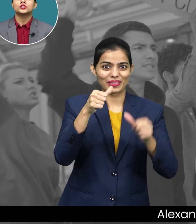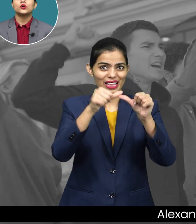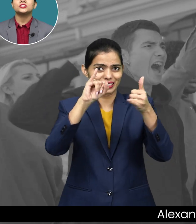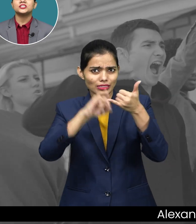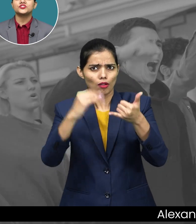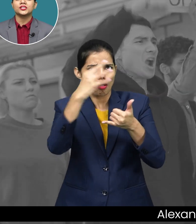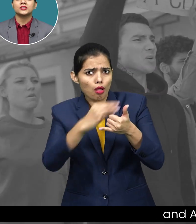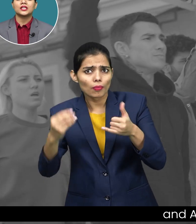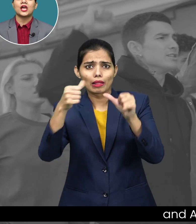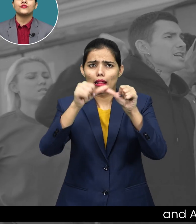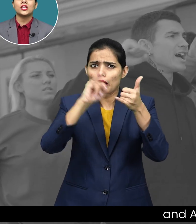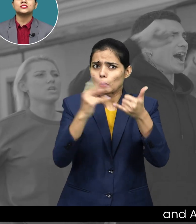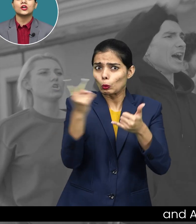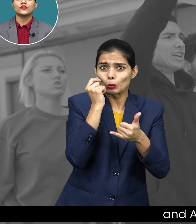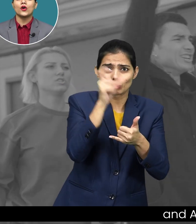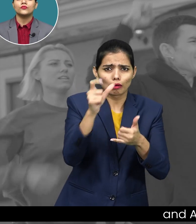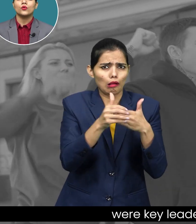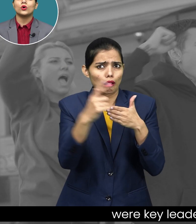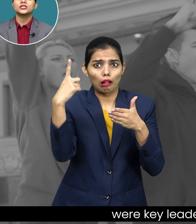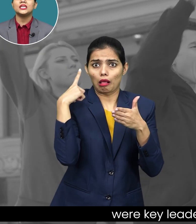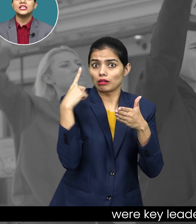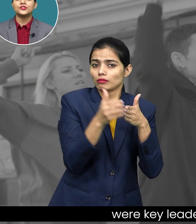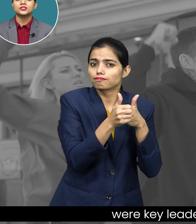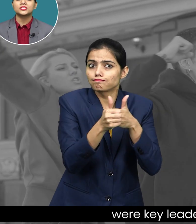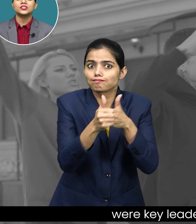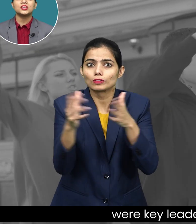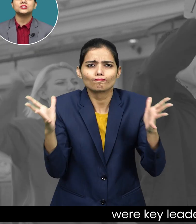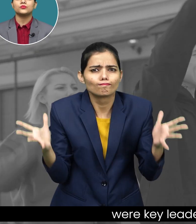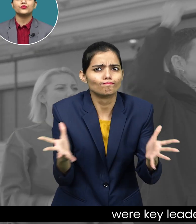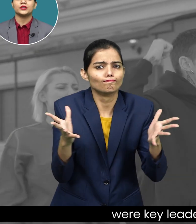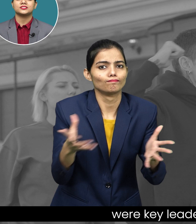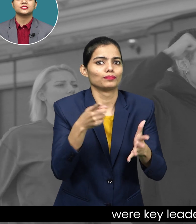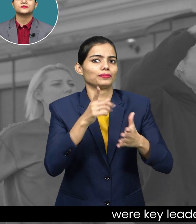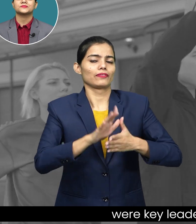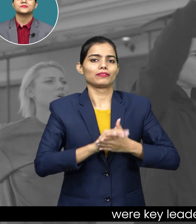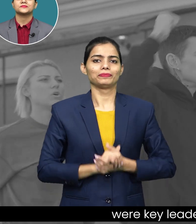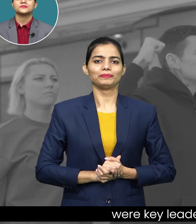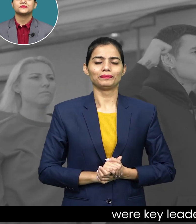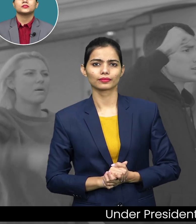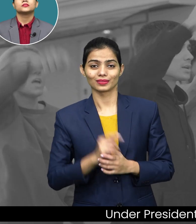Alexander Solzhenitsyn and Andrei Sakharov were key leaders in these movements.